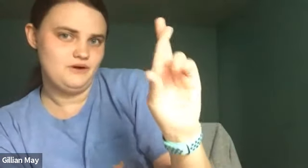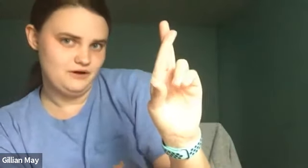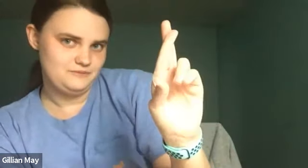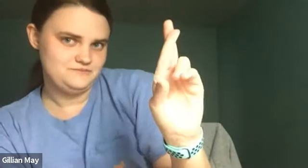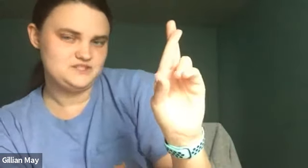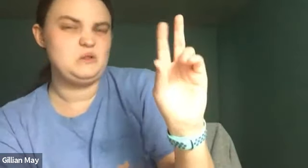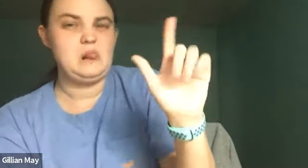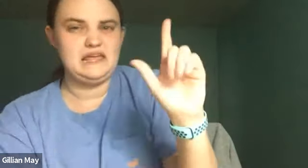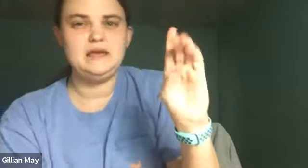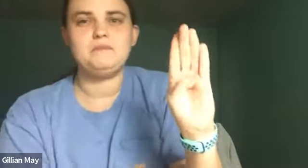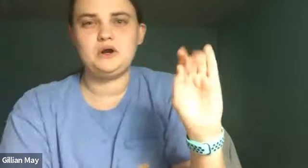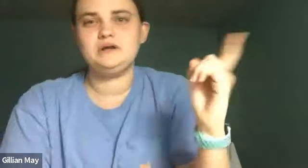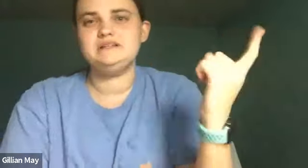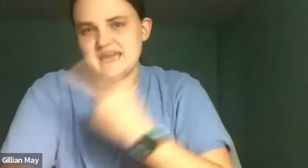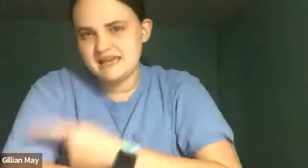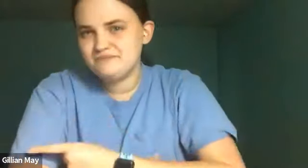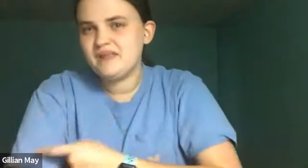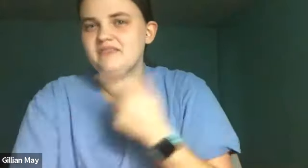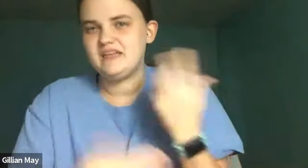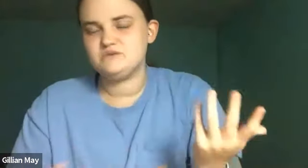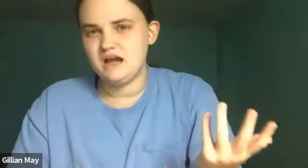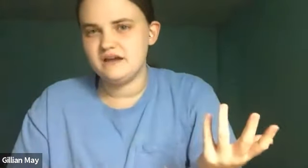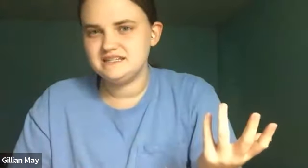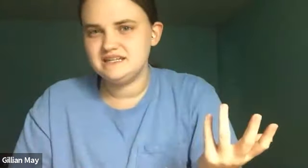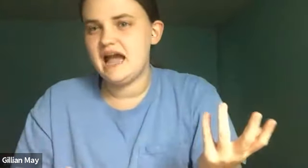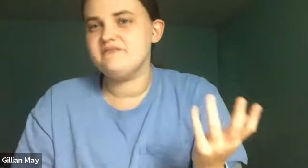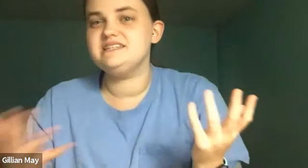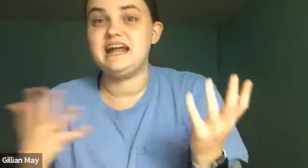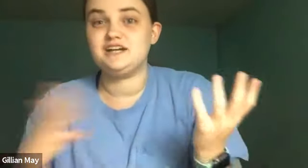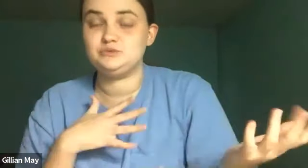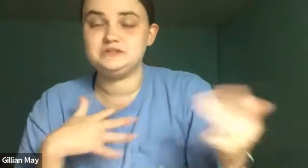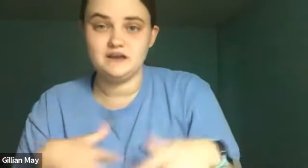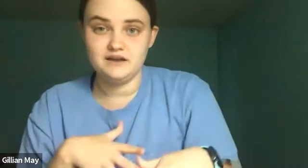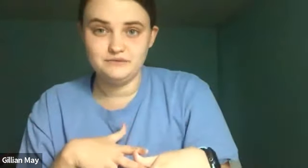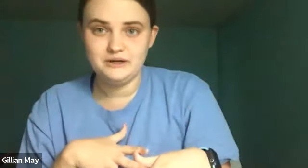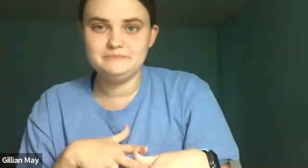LABOR. So Labor Day. That's what I've seen. I haven't seen an actual sign for it.